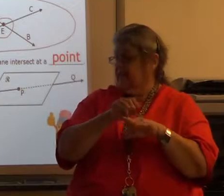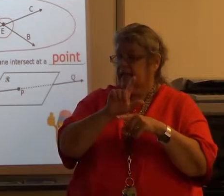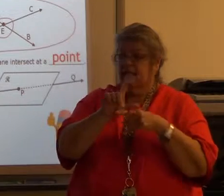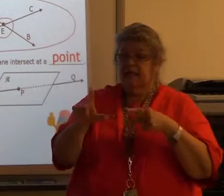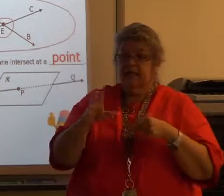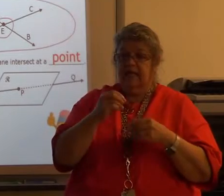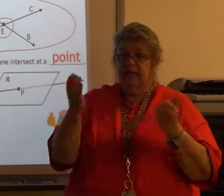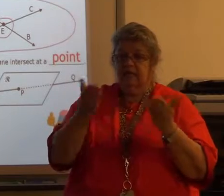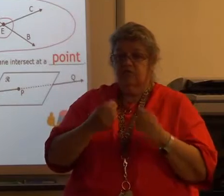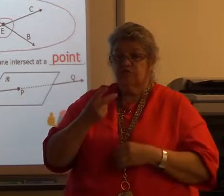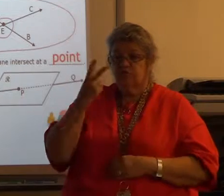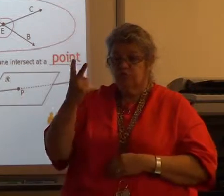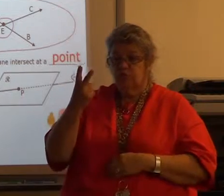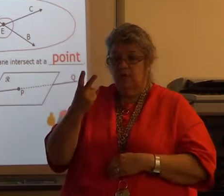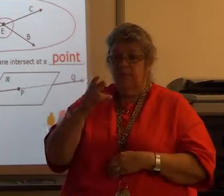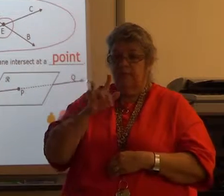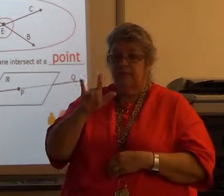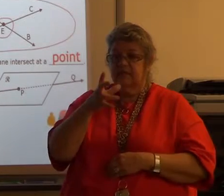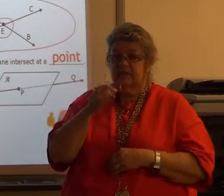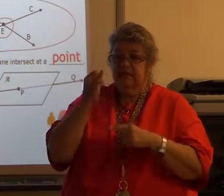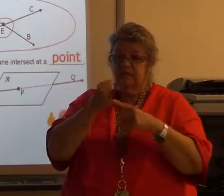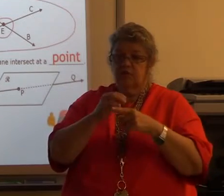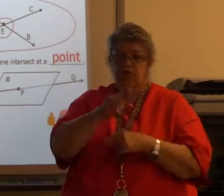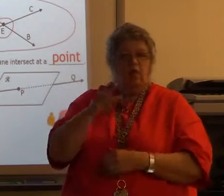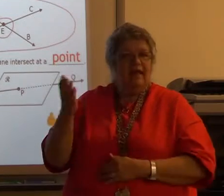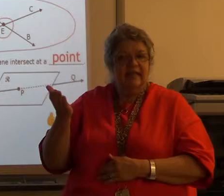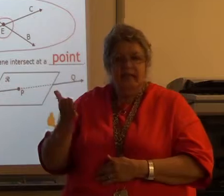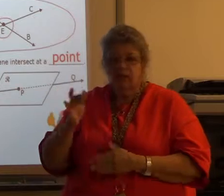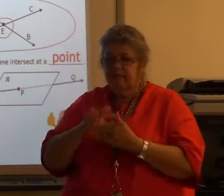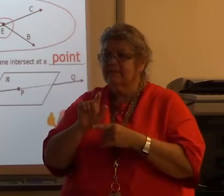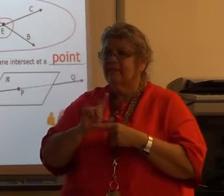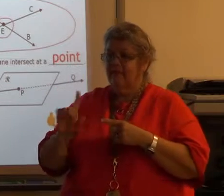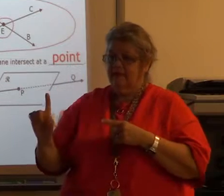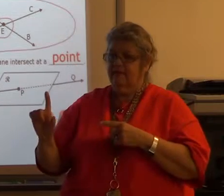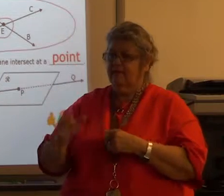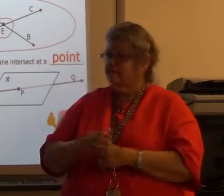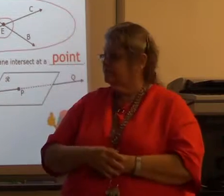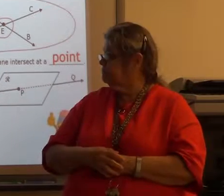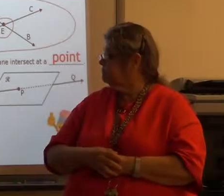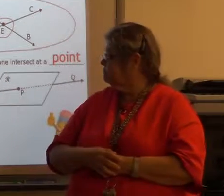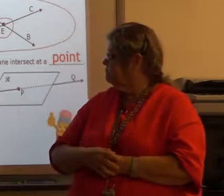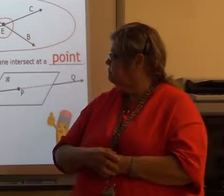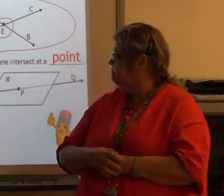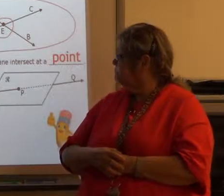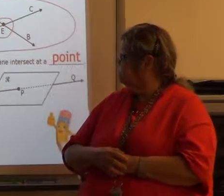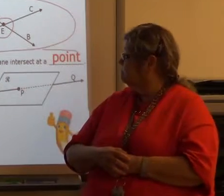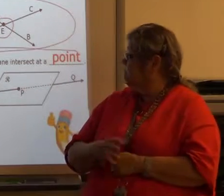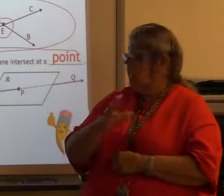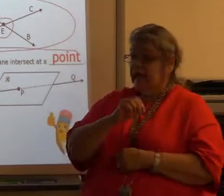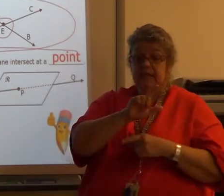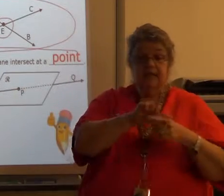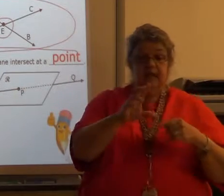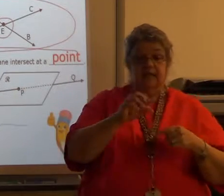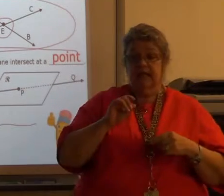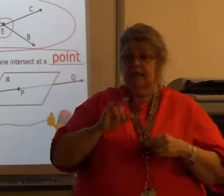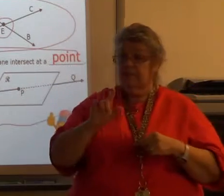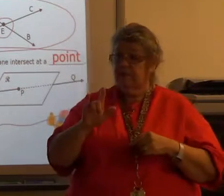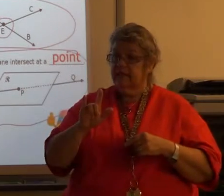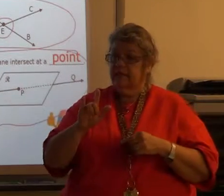2 planes, they intersect right here, that is a line. And a line and a plane intersect